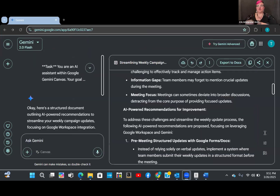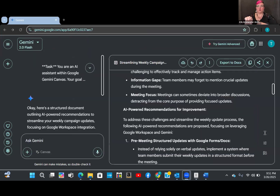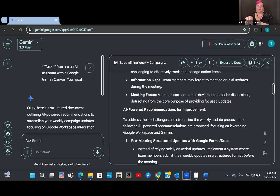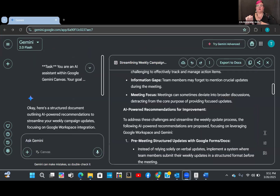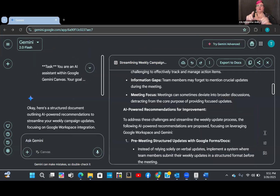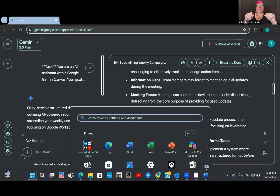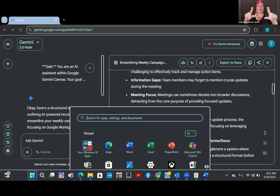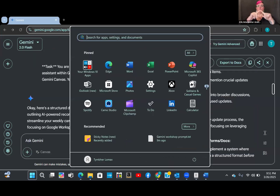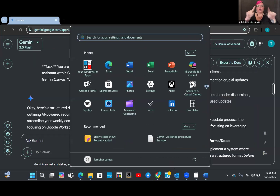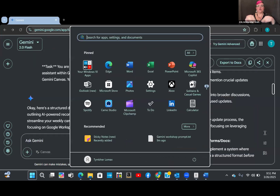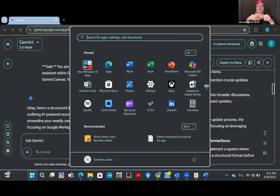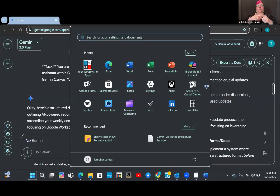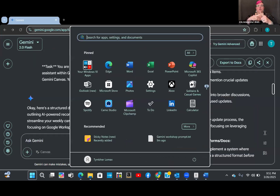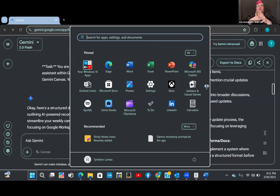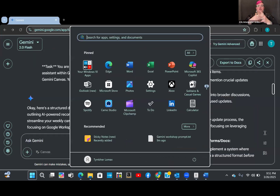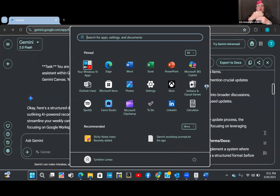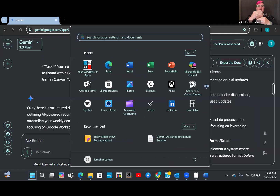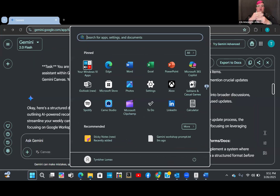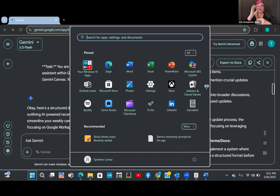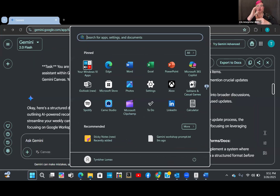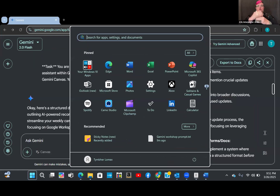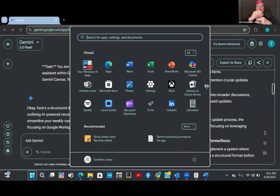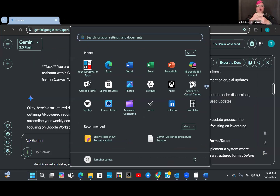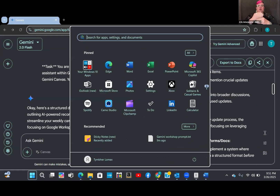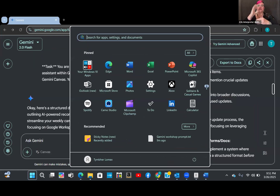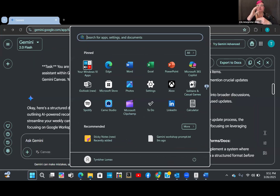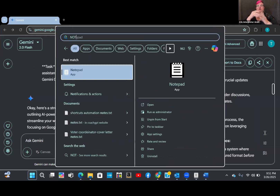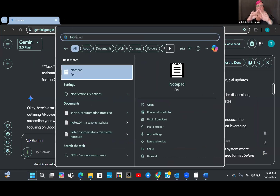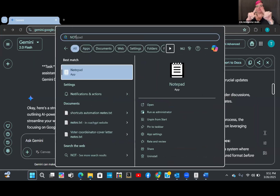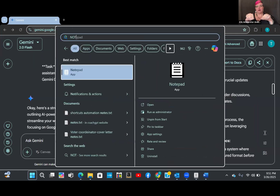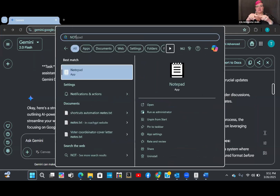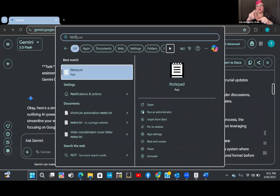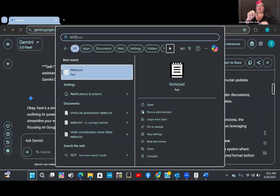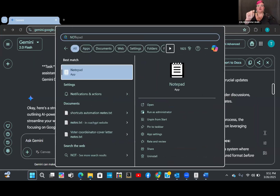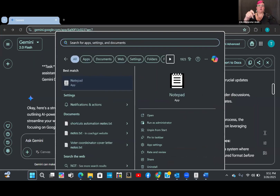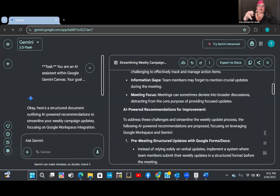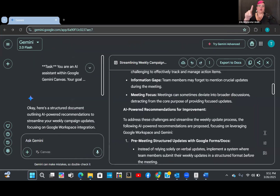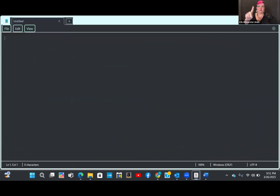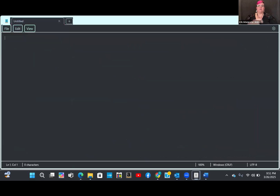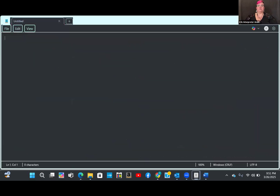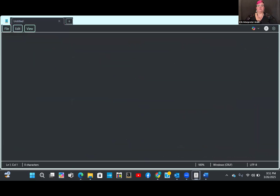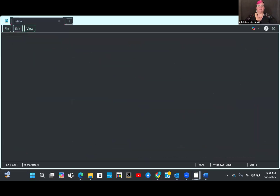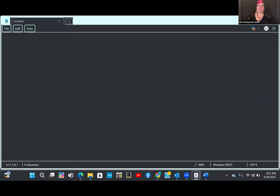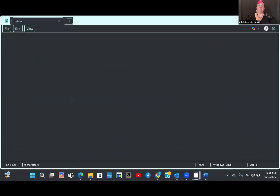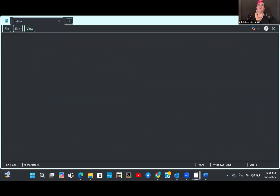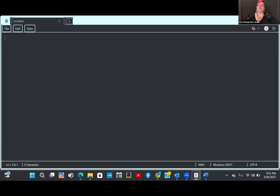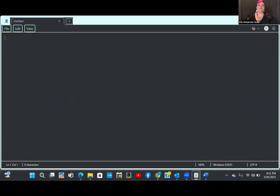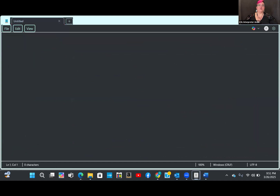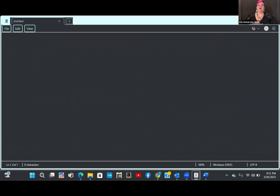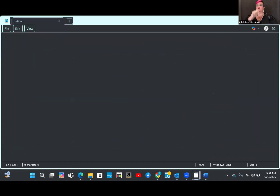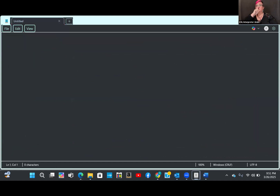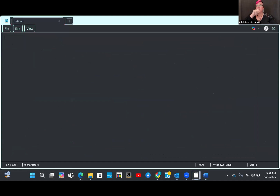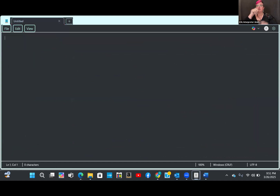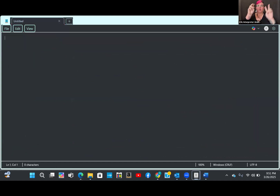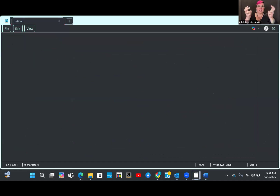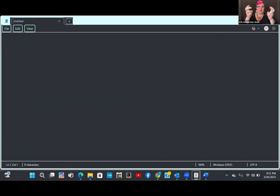window. Or we'll just start window. Search window. Search box. T. Notepad. App. Press. Notepad. Untitled.